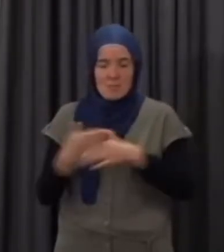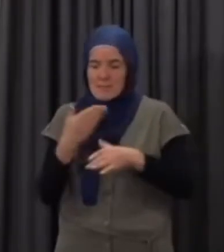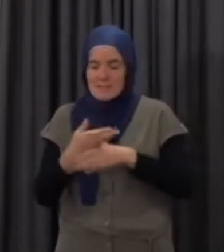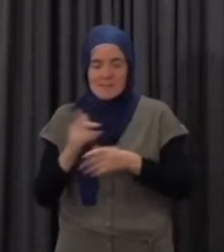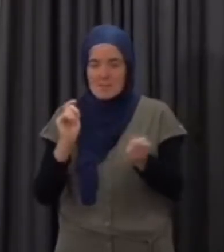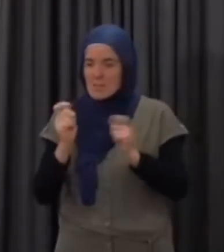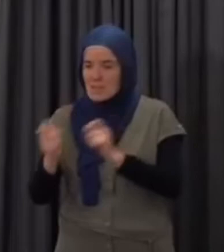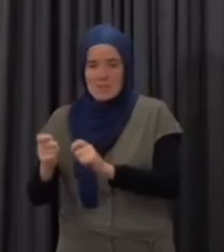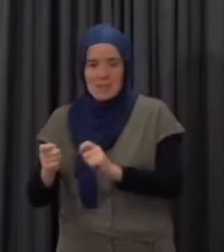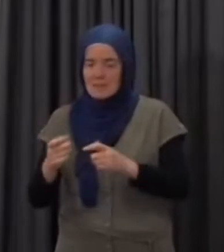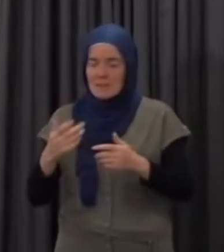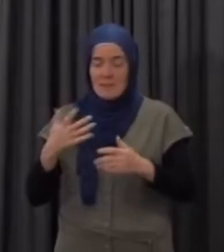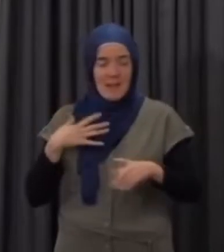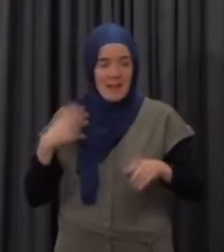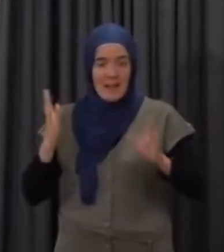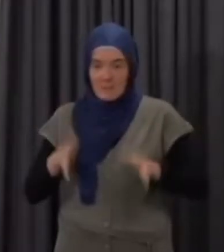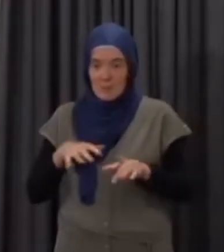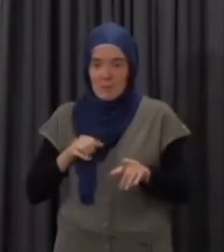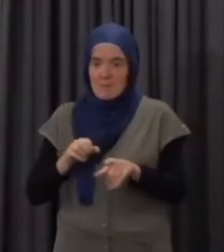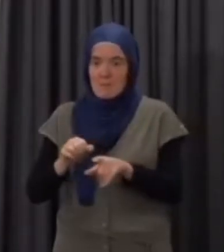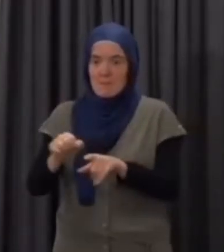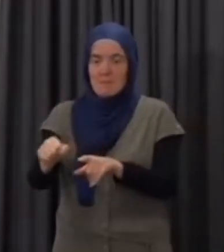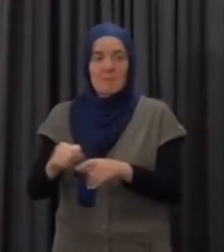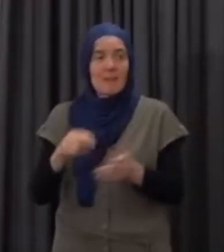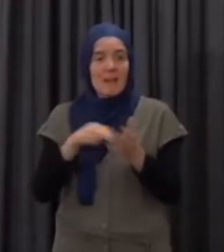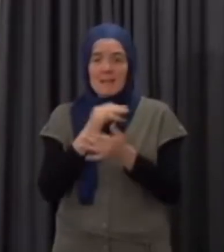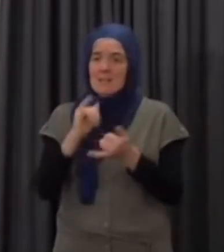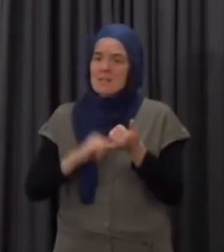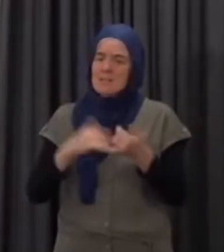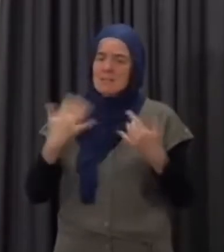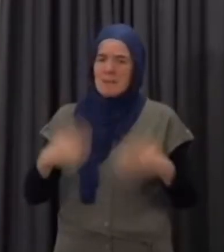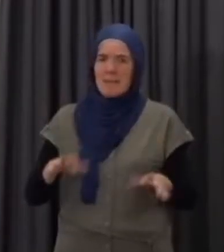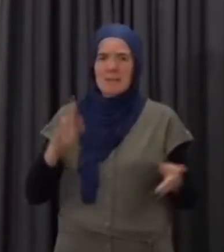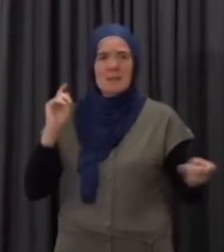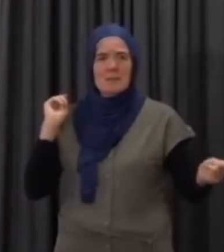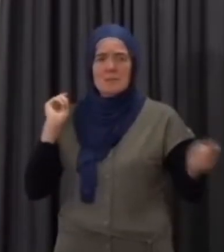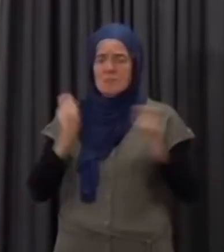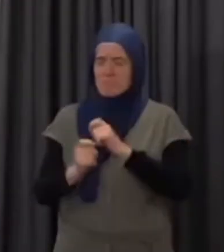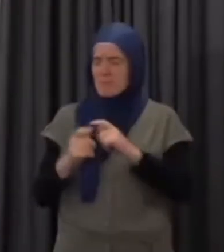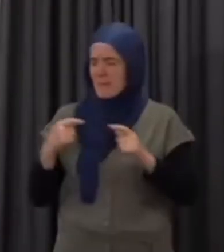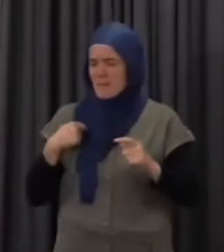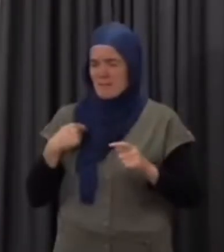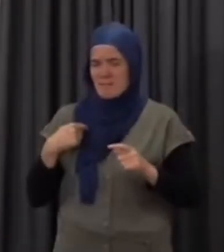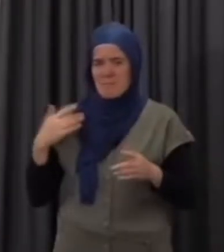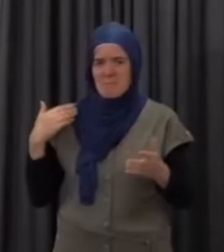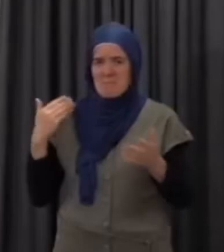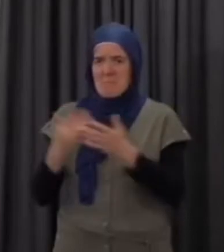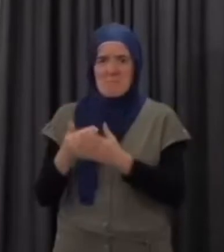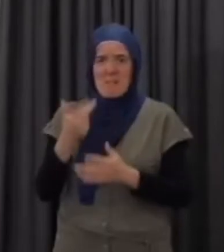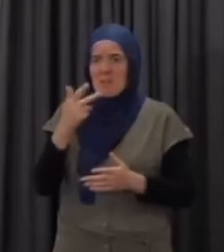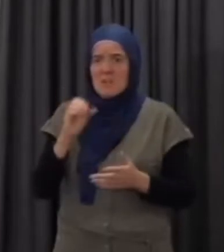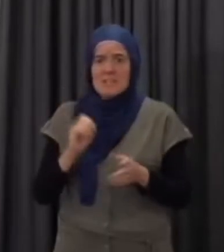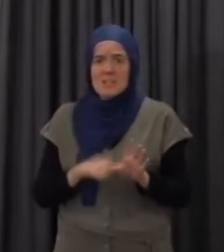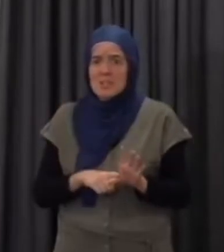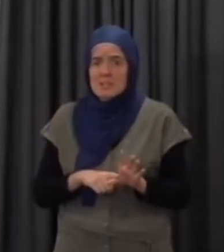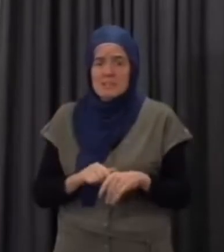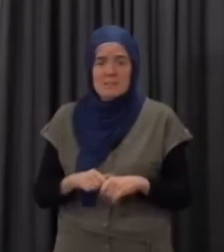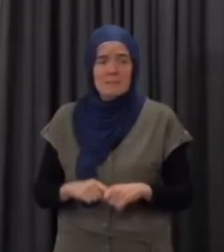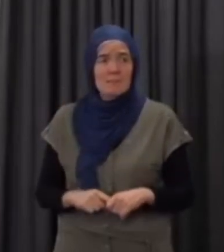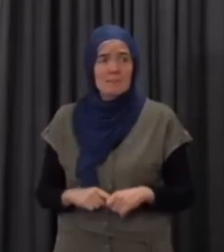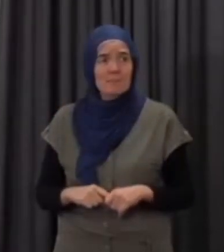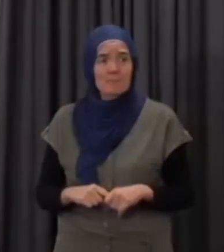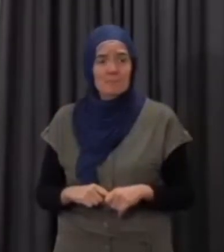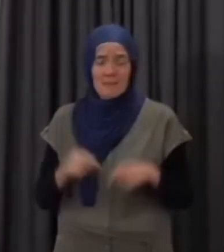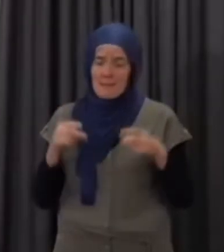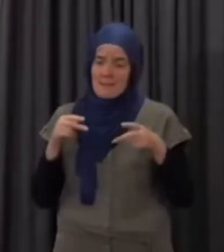with. So I think the NHS has changed dramatically, even in the 30 years or so that I've been working in it at the moment. Clearly, it's a system that